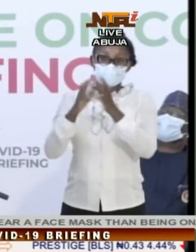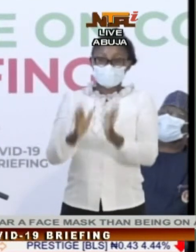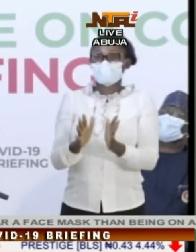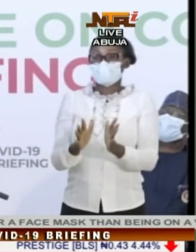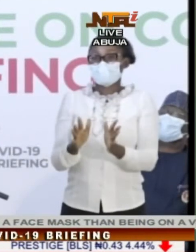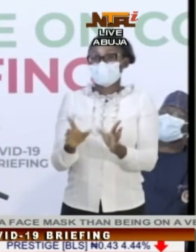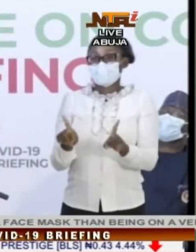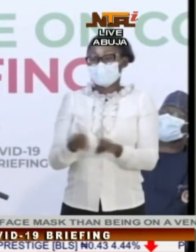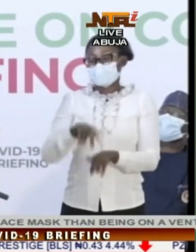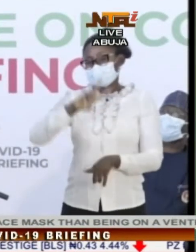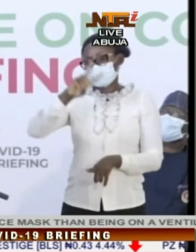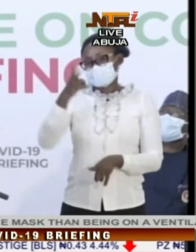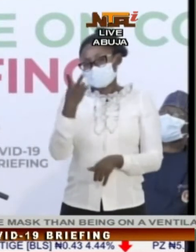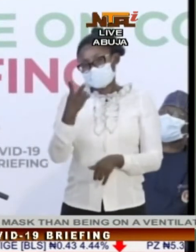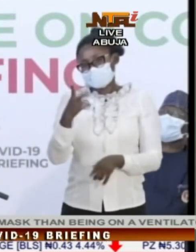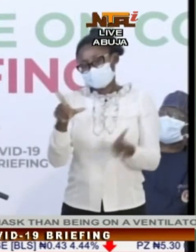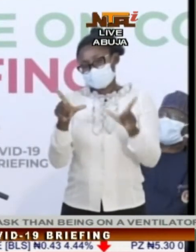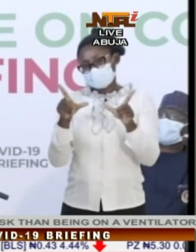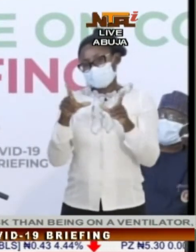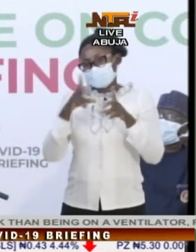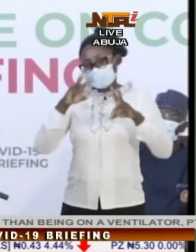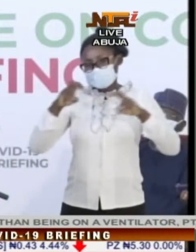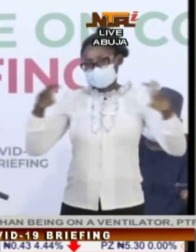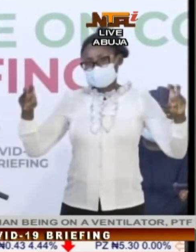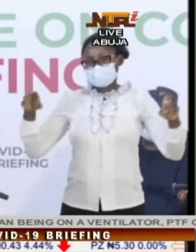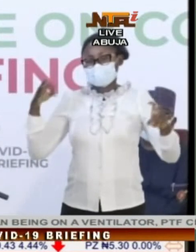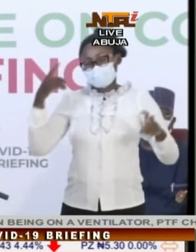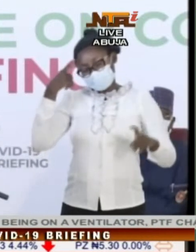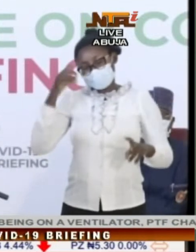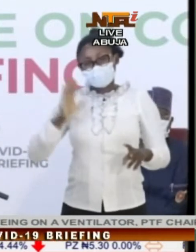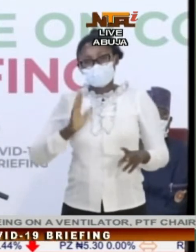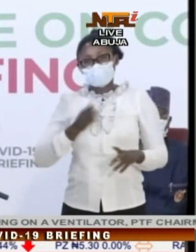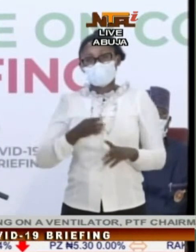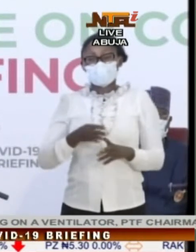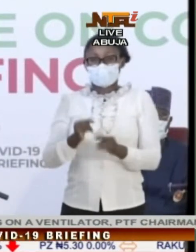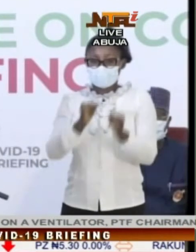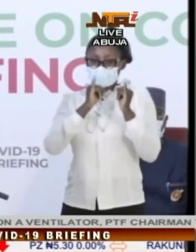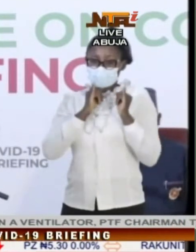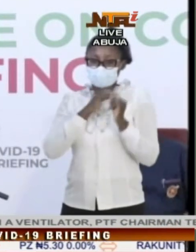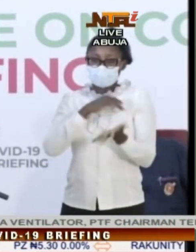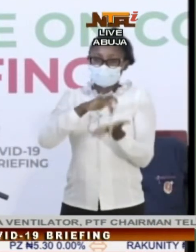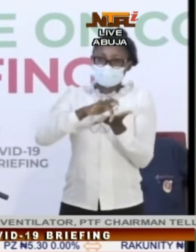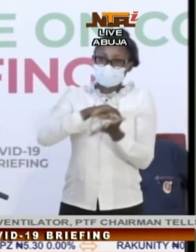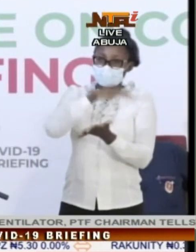As a second phase assessment of our isolation and treatment centers,